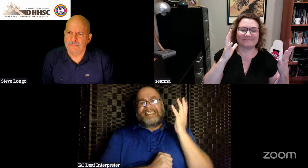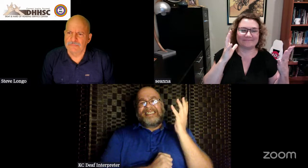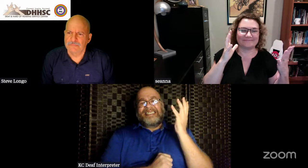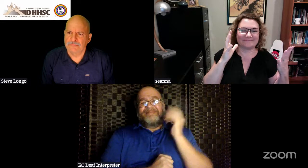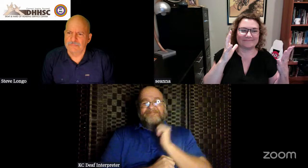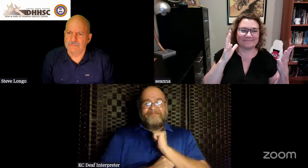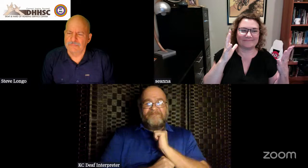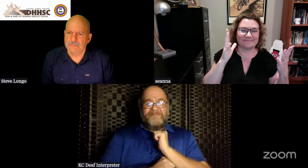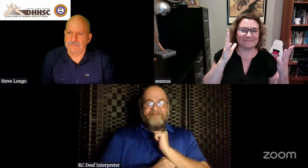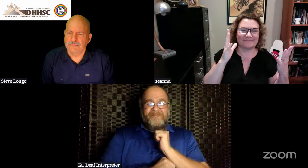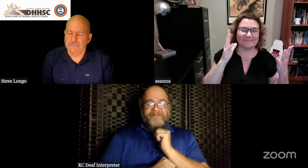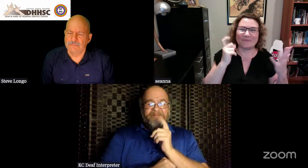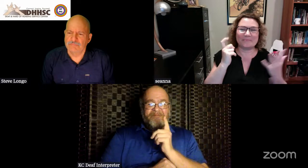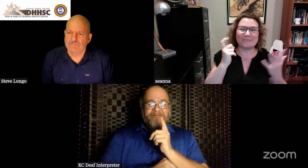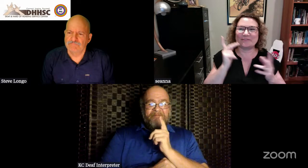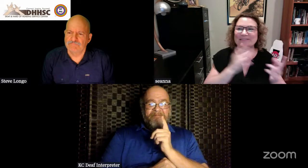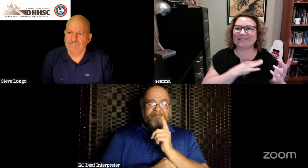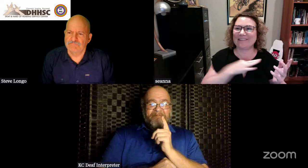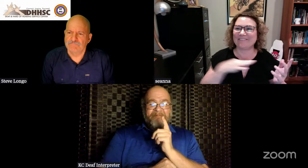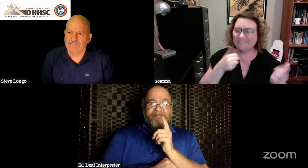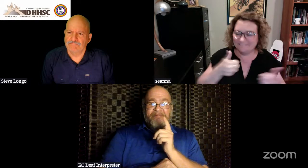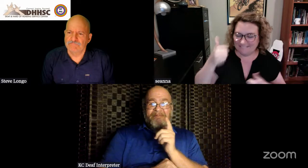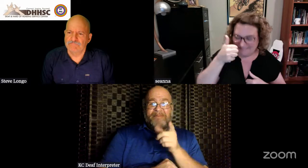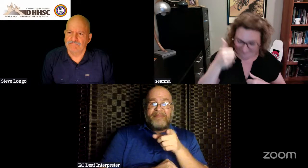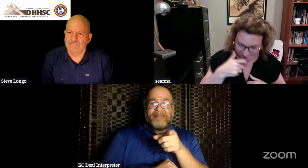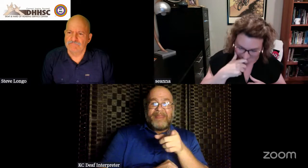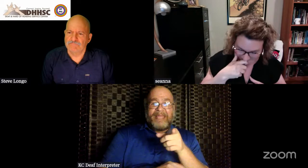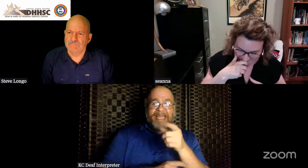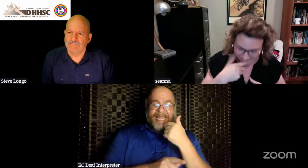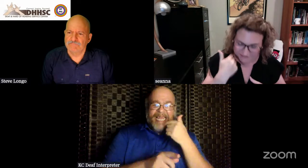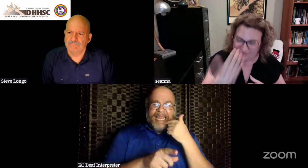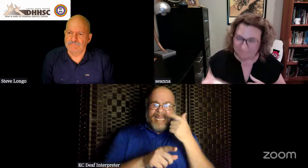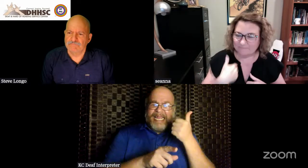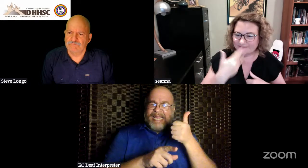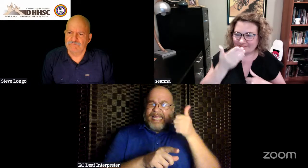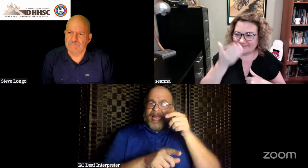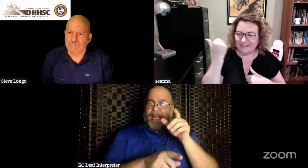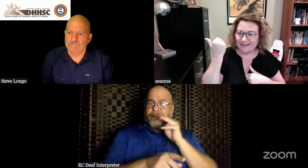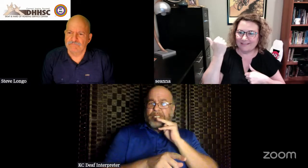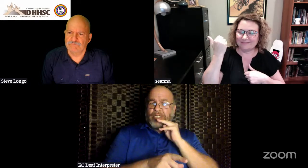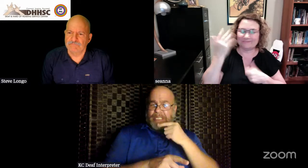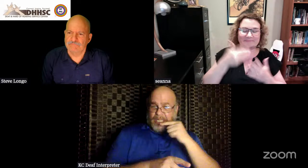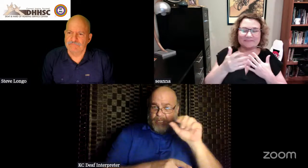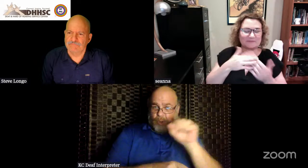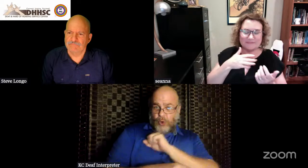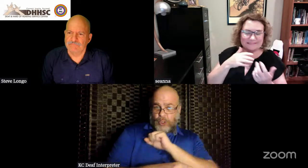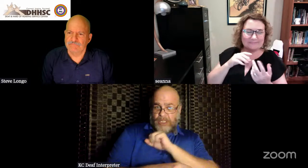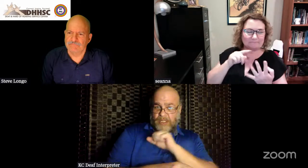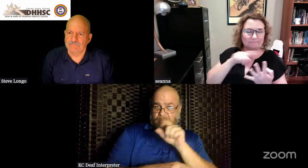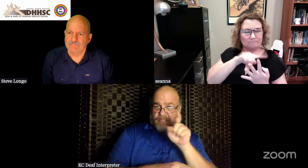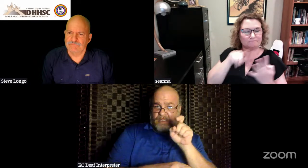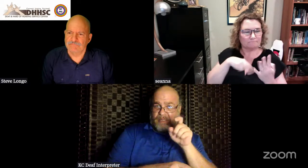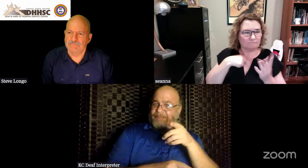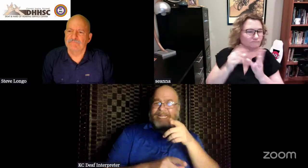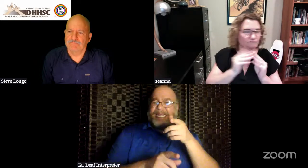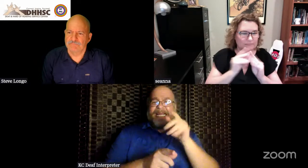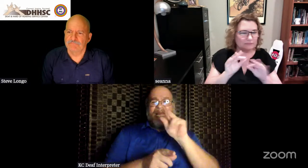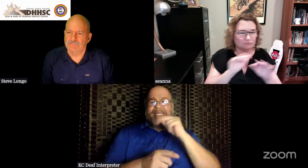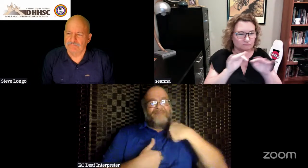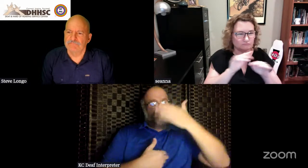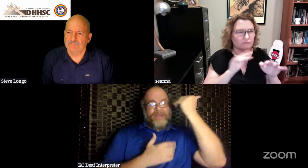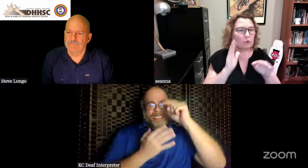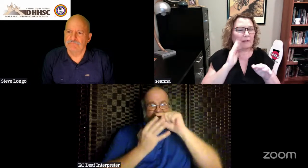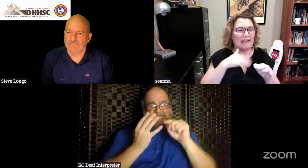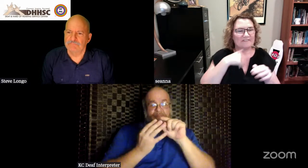name? I don't know the name. I don't have the name of their staff members. Is